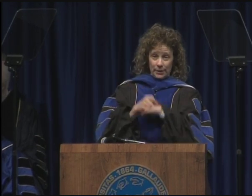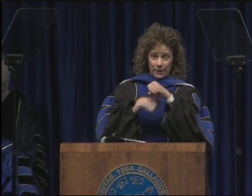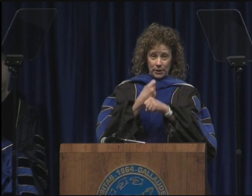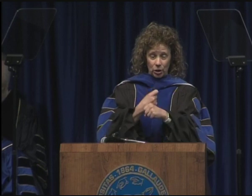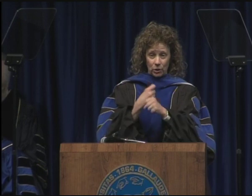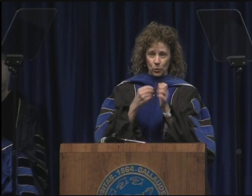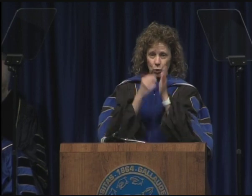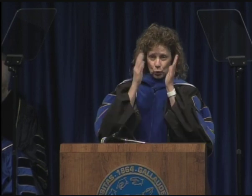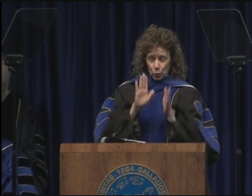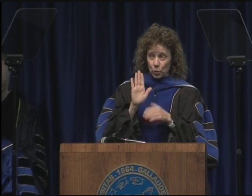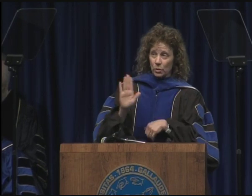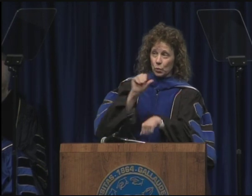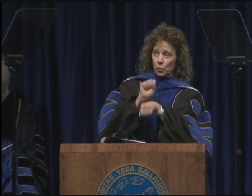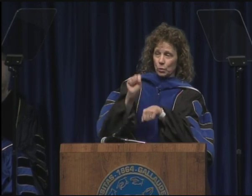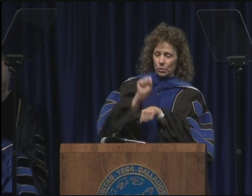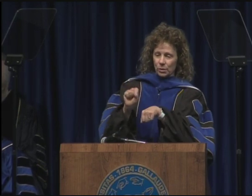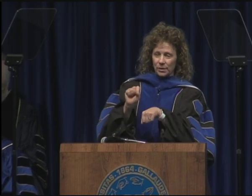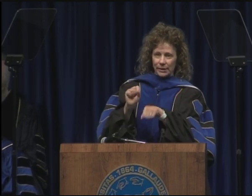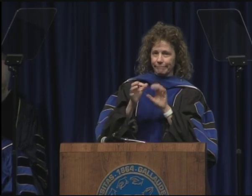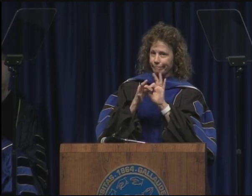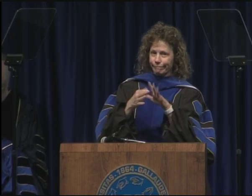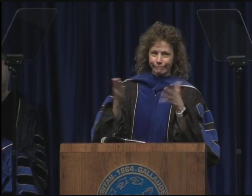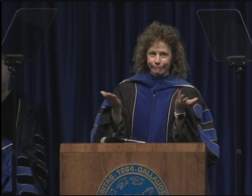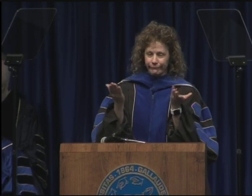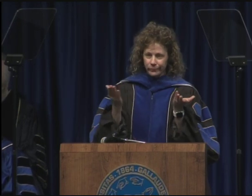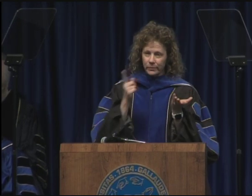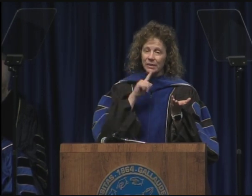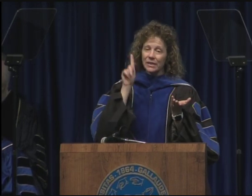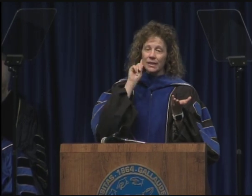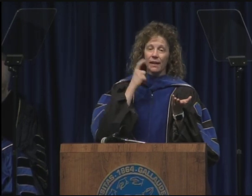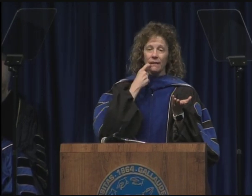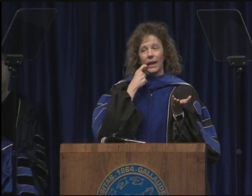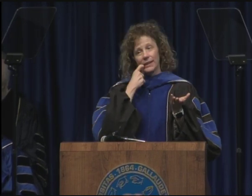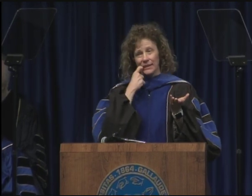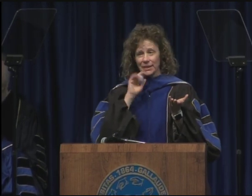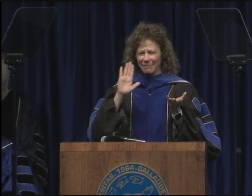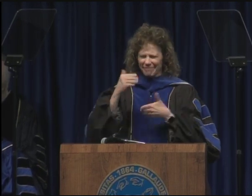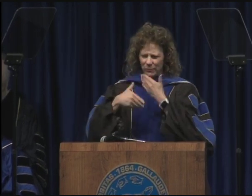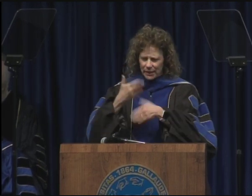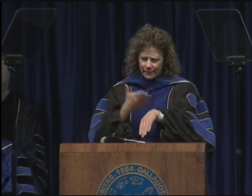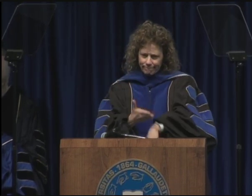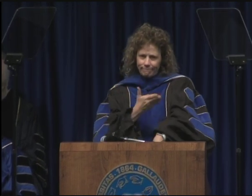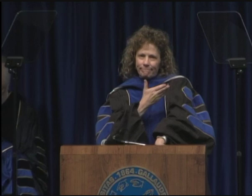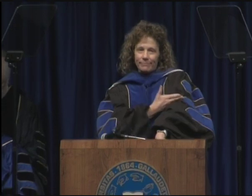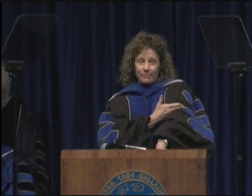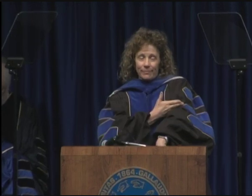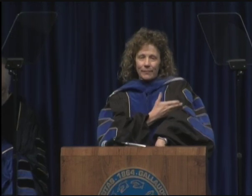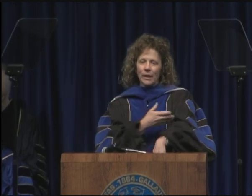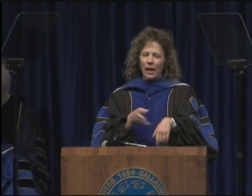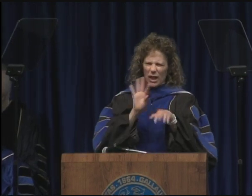completed by a graduate student in the master's program in interpretation,